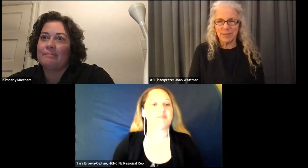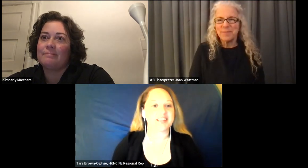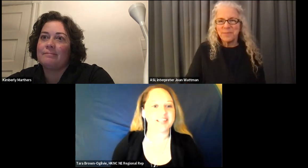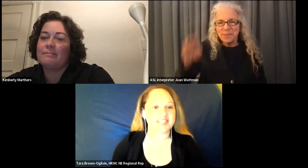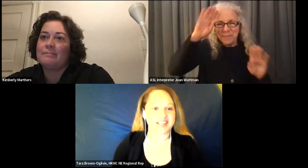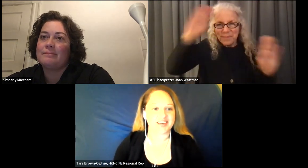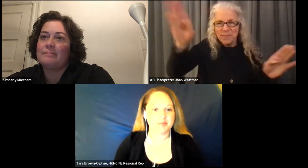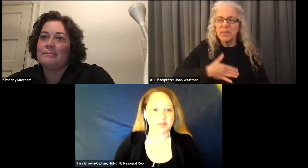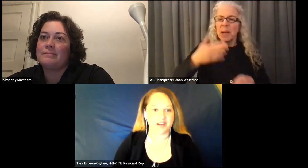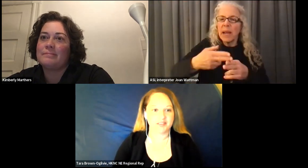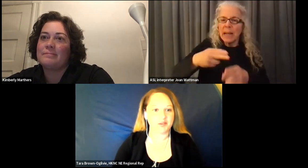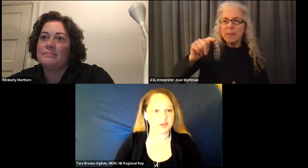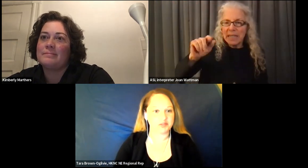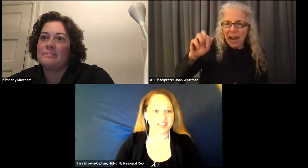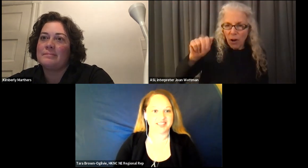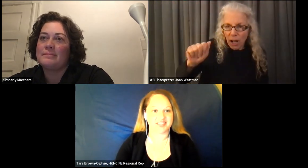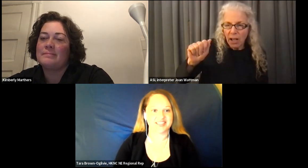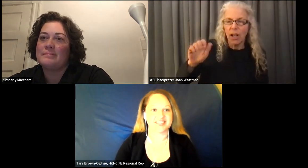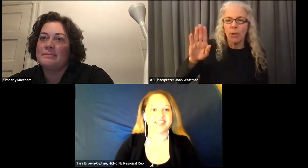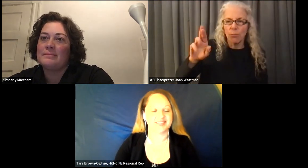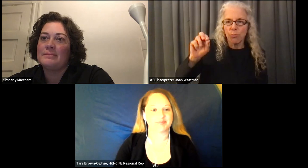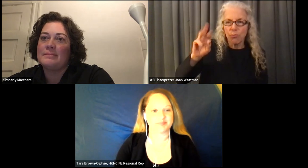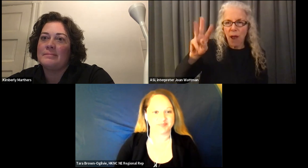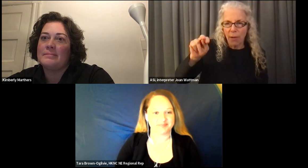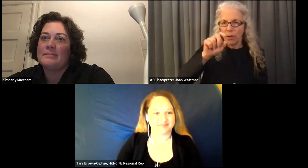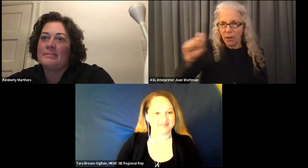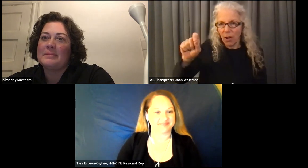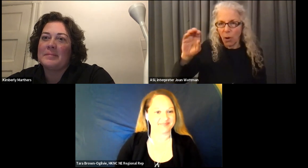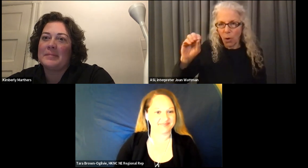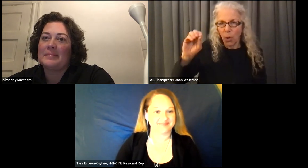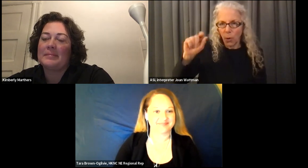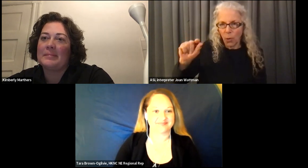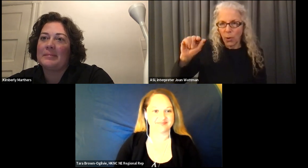Hello, my name is Tara Brown Ogilvie, as Ernest said.